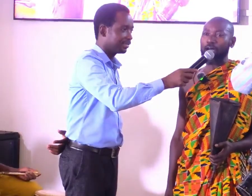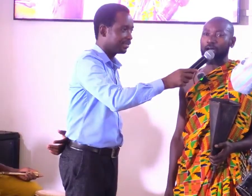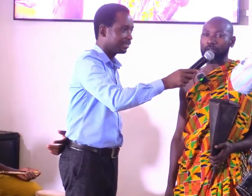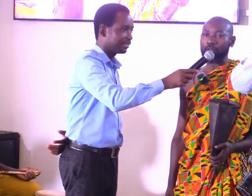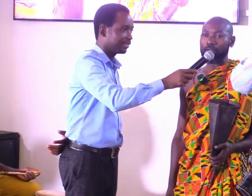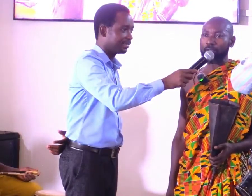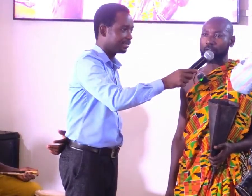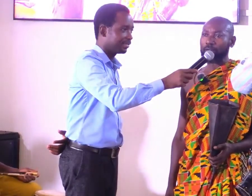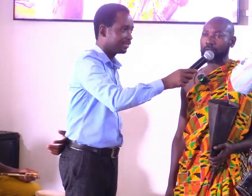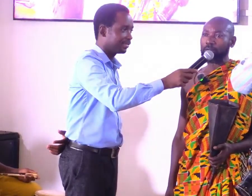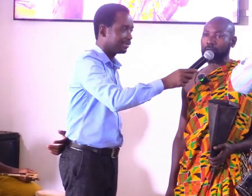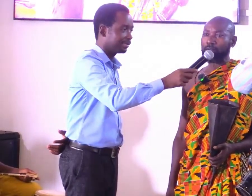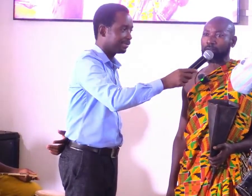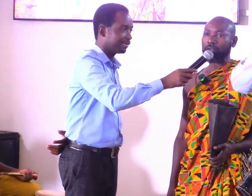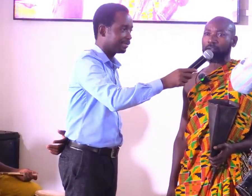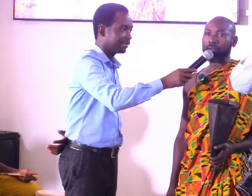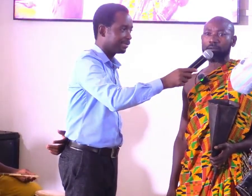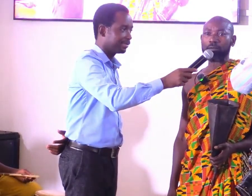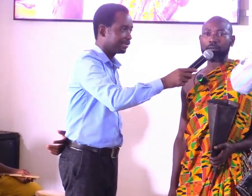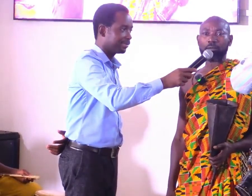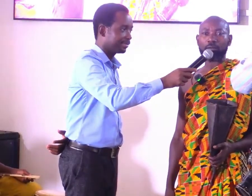na.